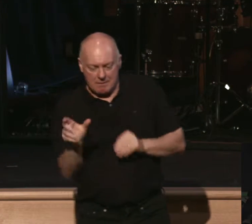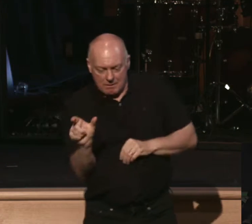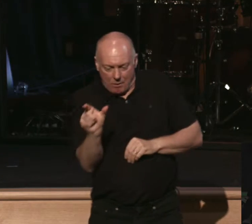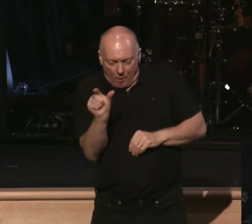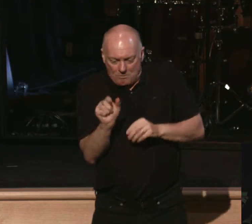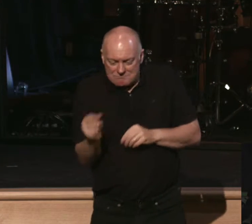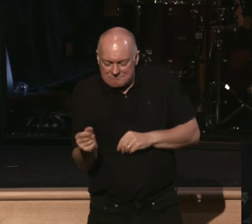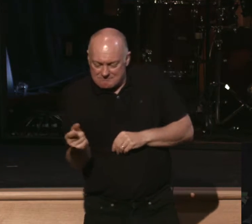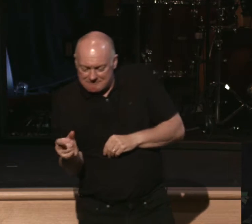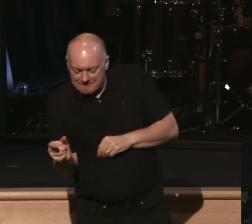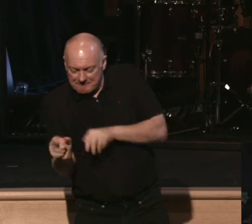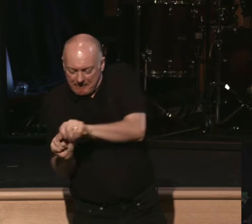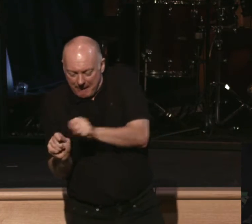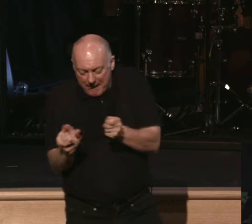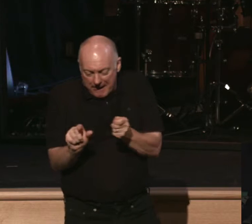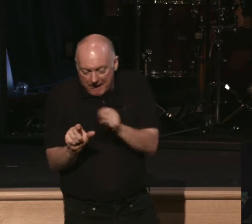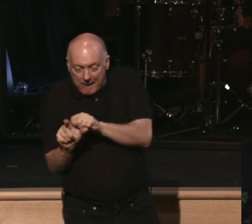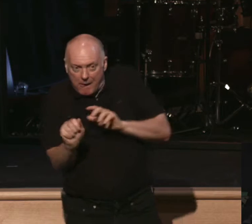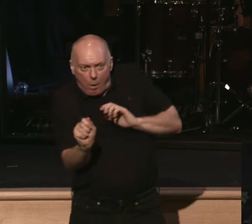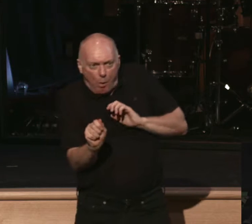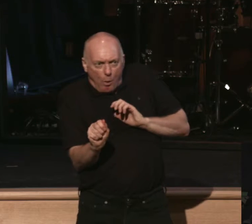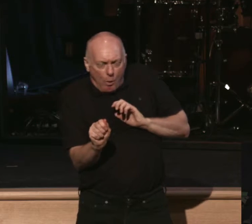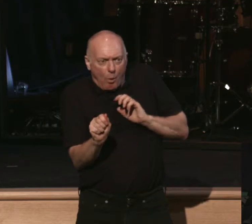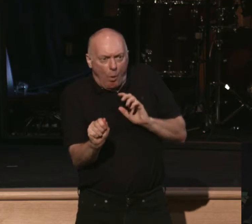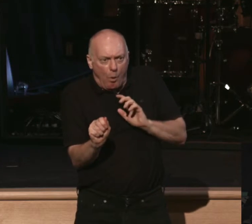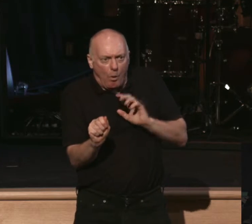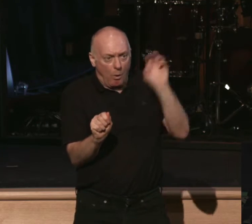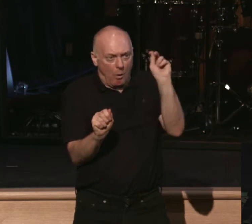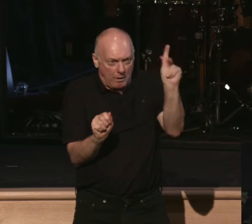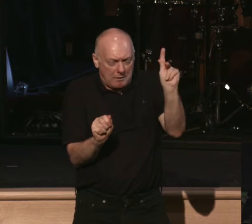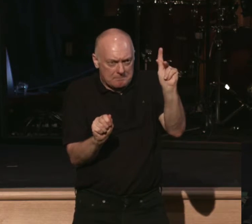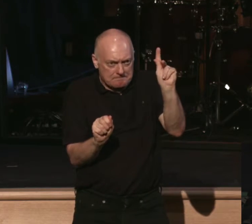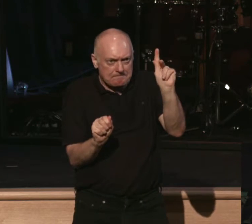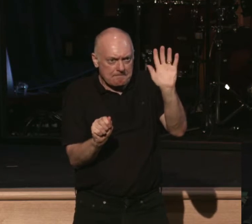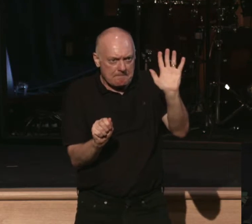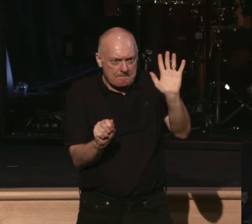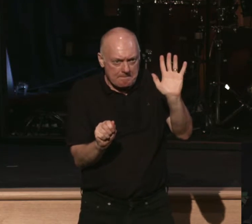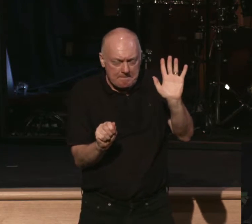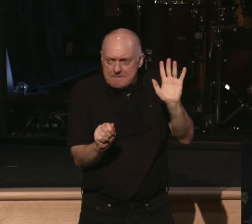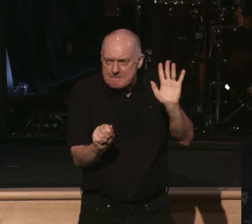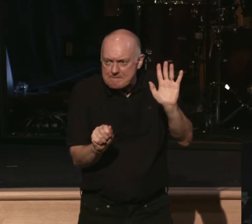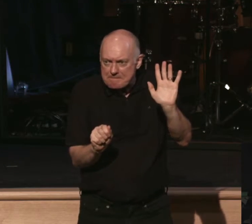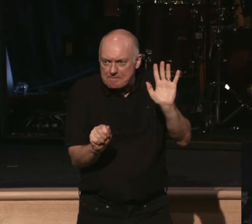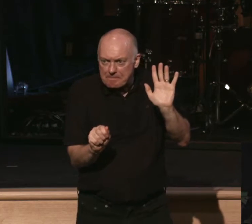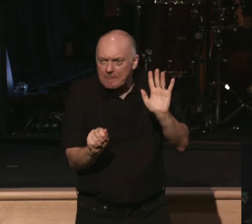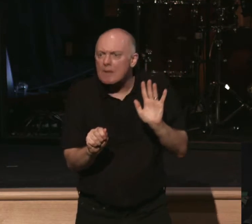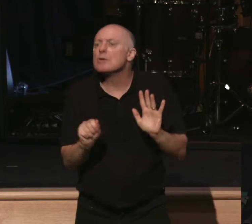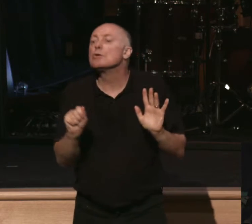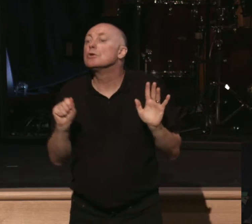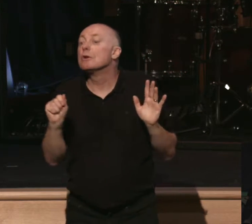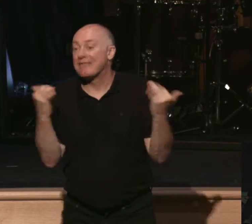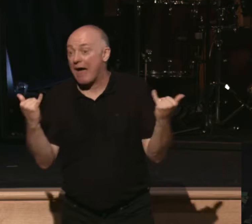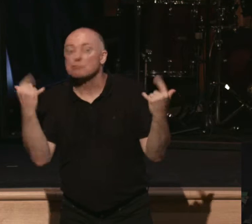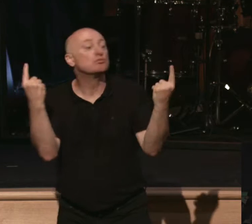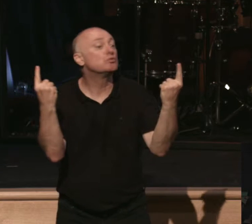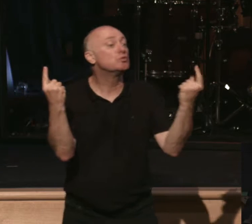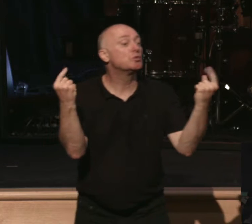finger in the broken cistern sheet, one finger in the desire, emotions, behavior sheet. And here's what I want you to